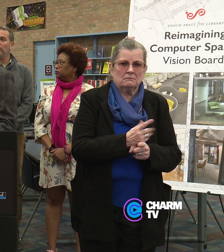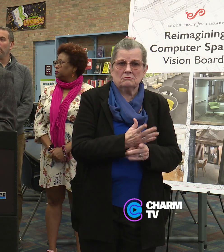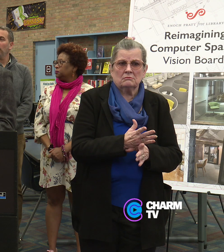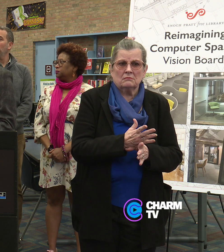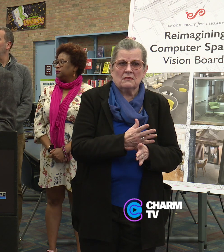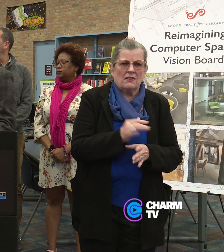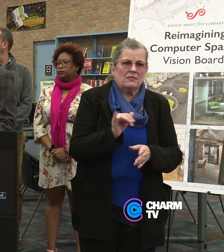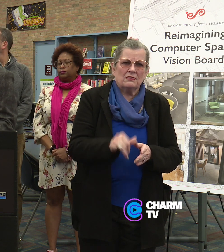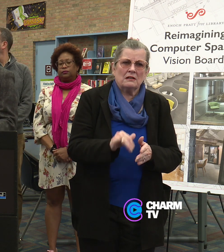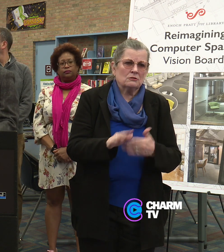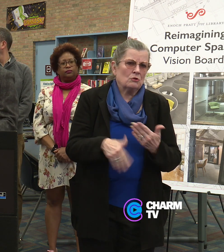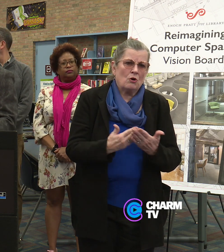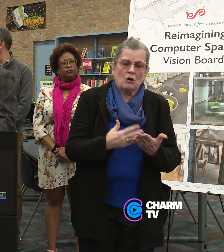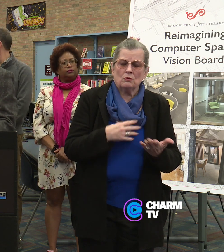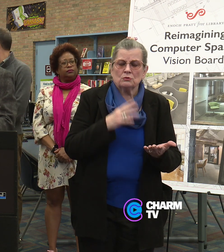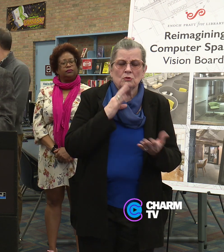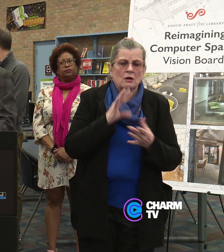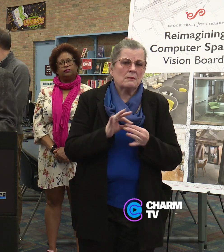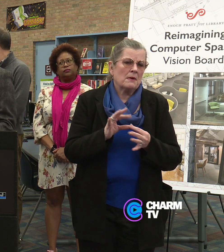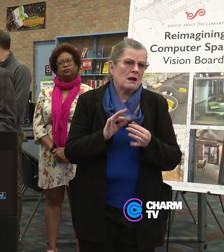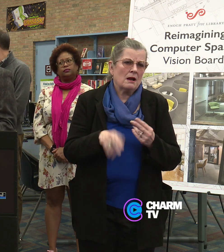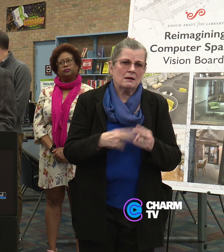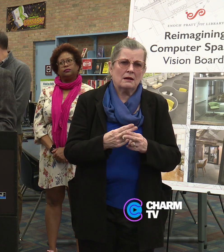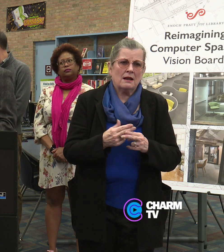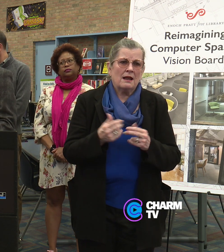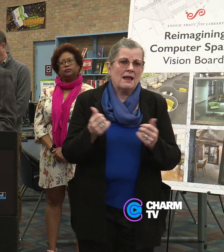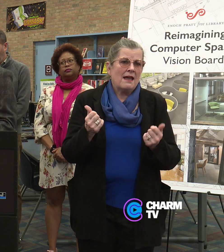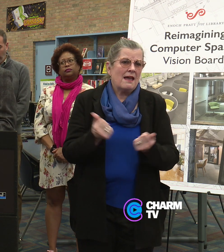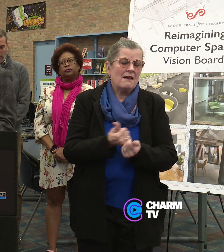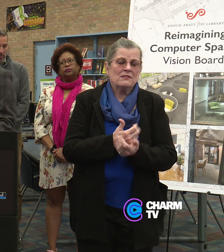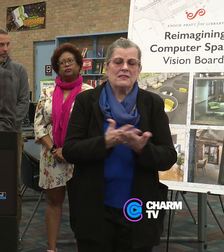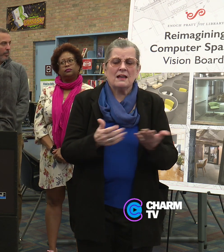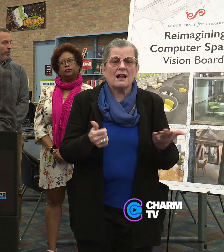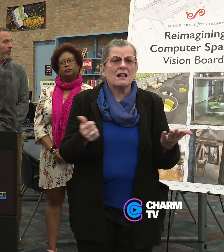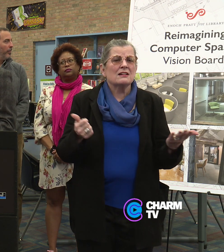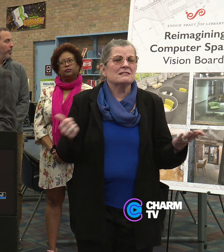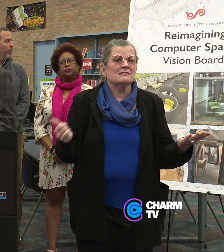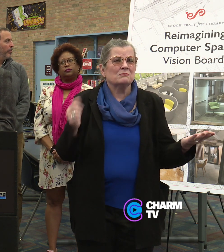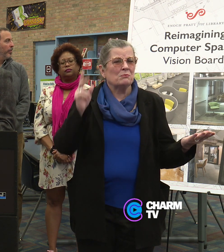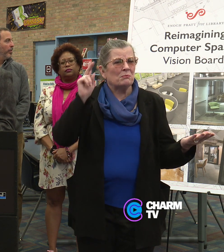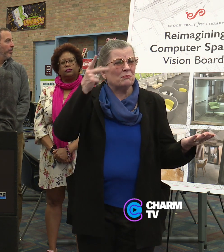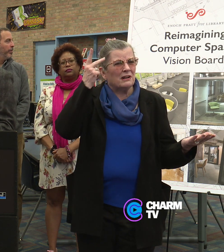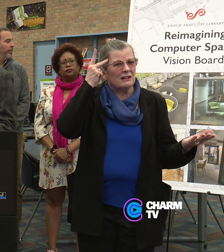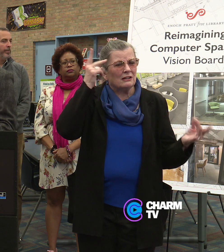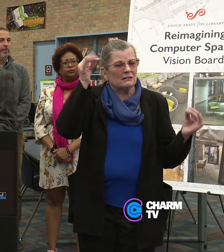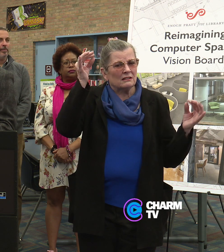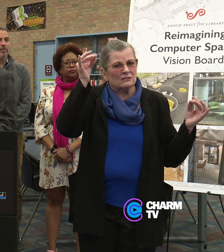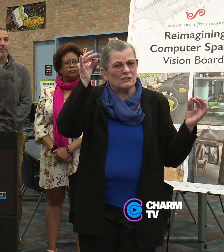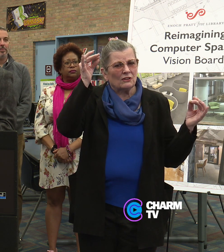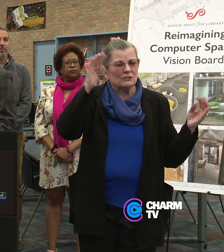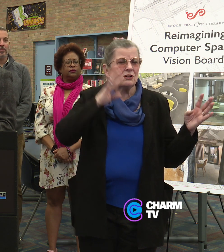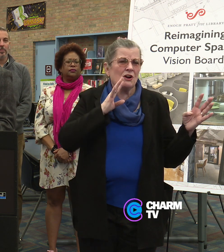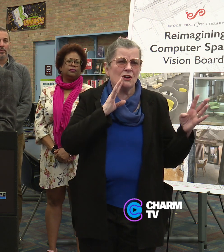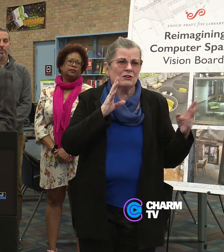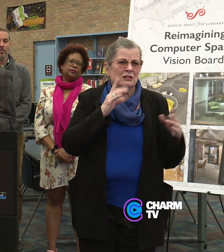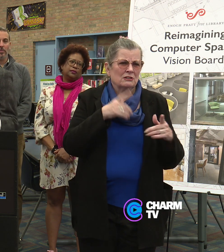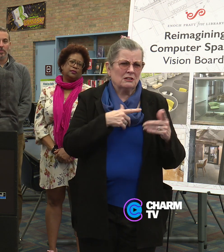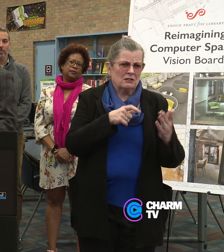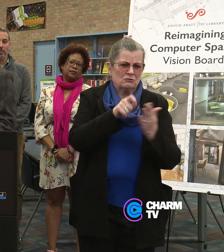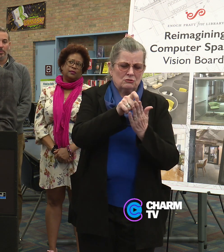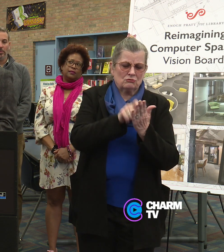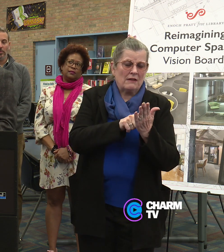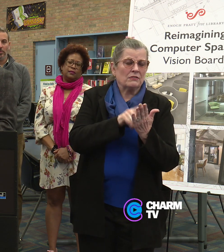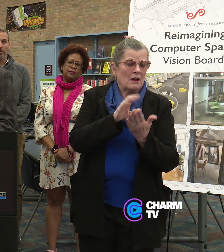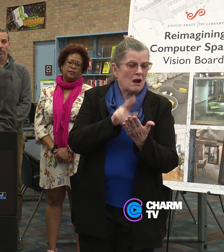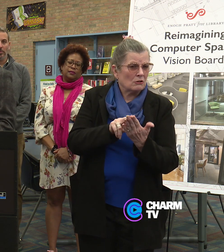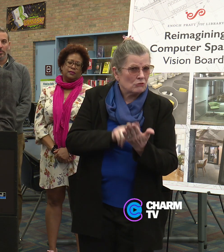should be talking about here. Everything else is political fodder and the distraction. Who drafted the contract? Well, we can get you